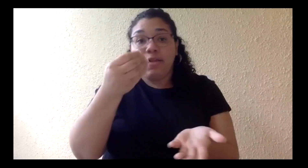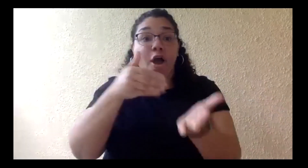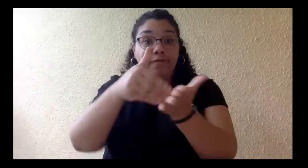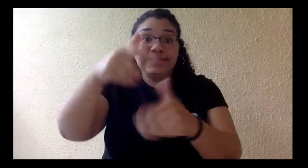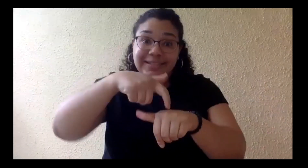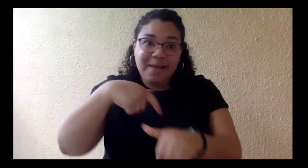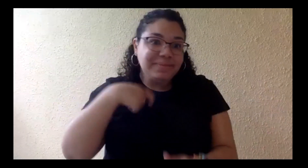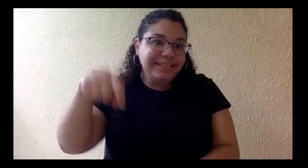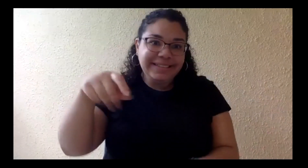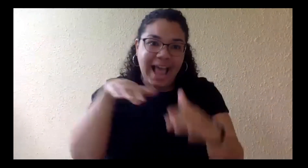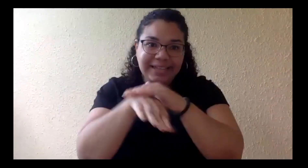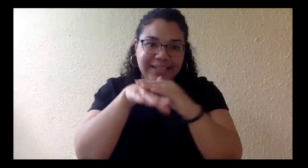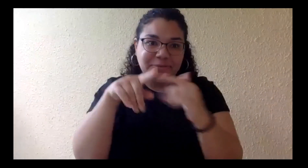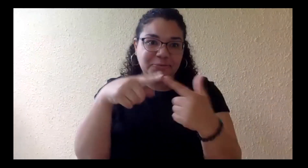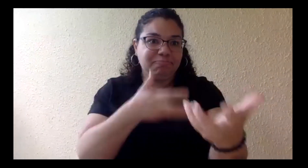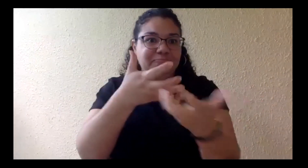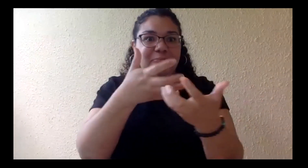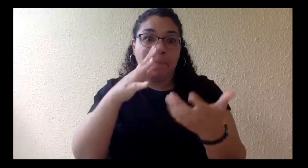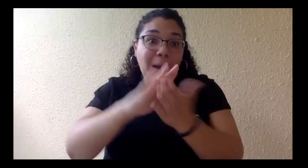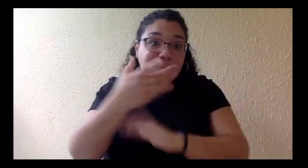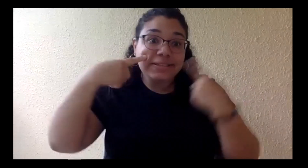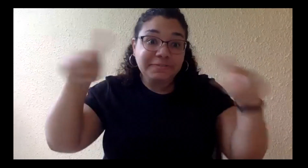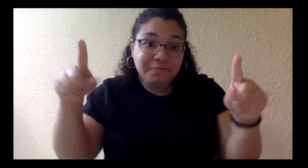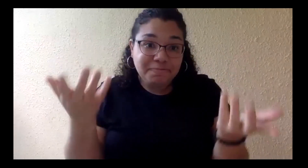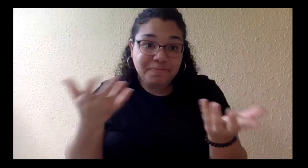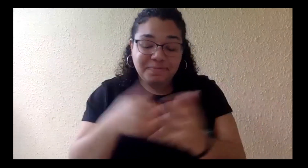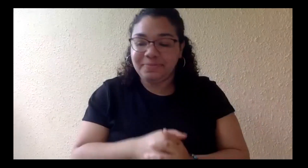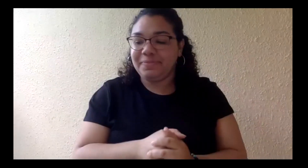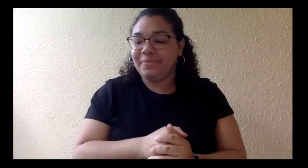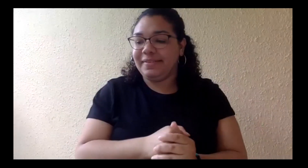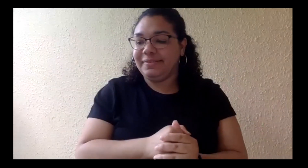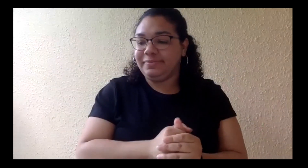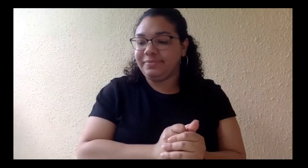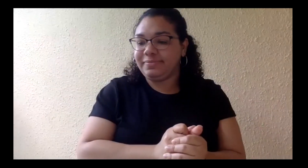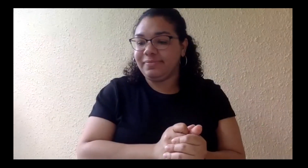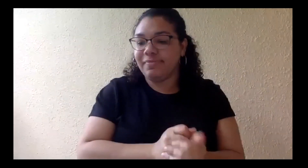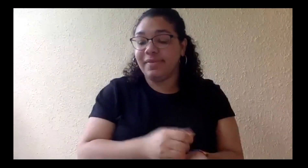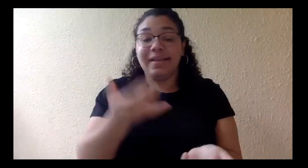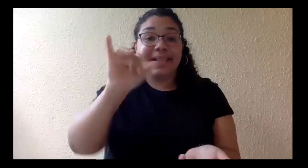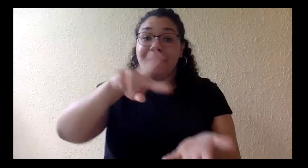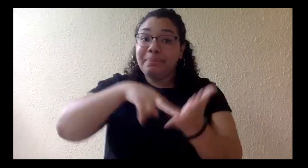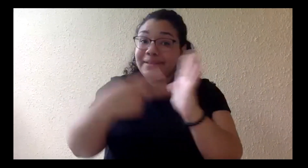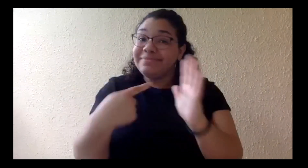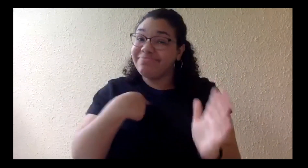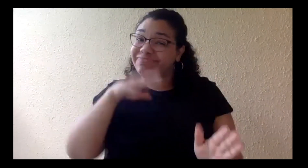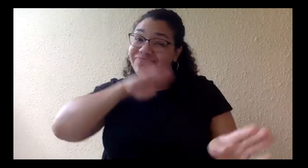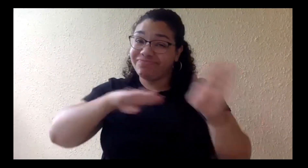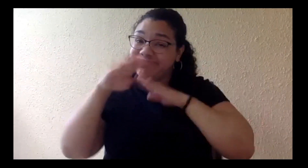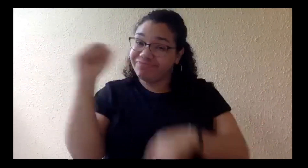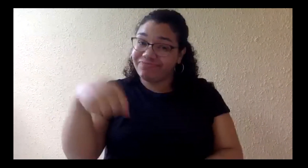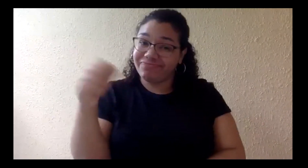school. And oftentimes I needed access. I needed accommodations in order to be successful in this